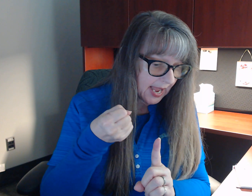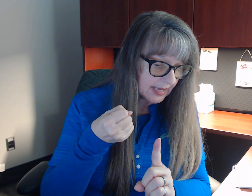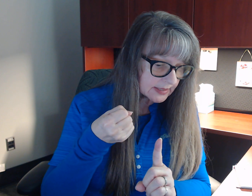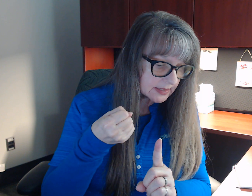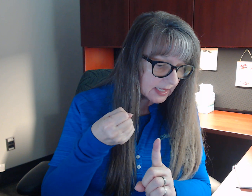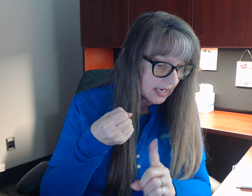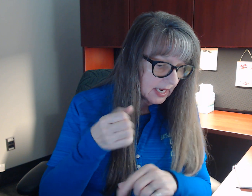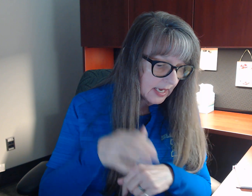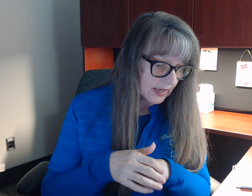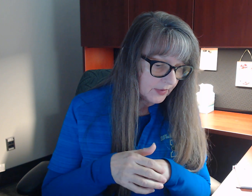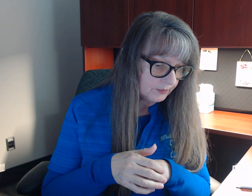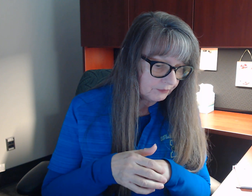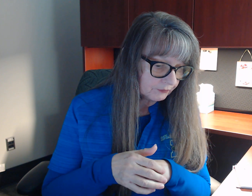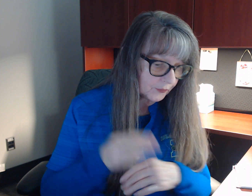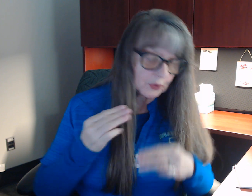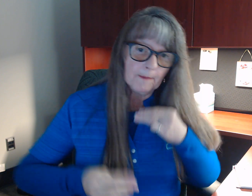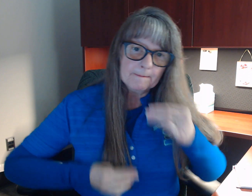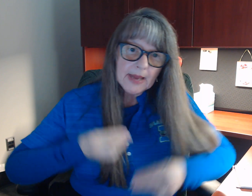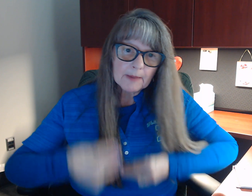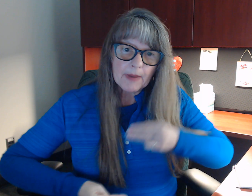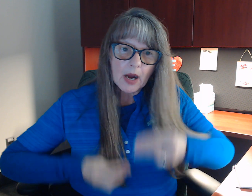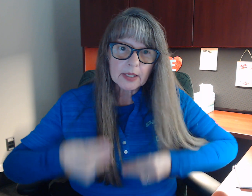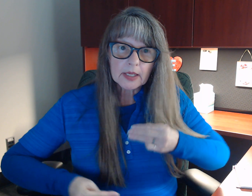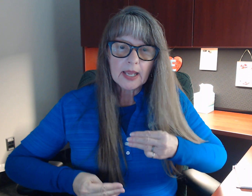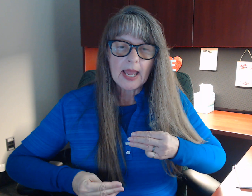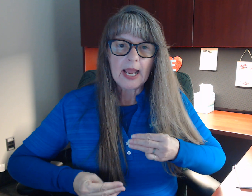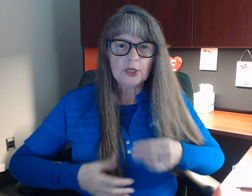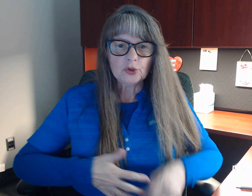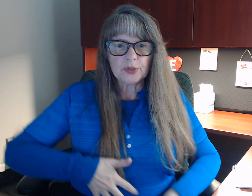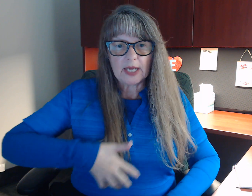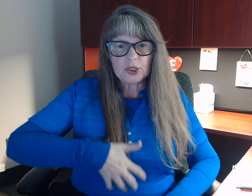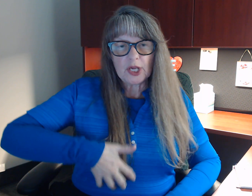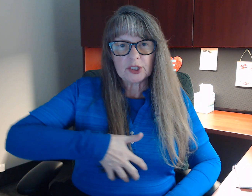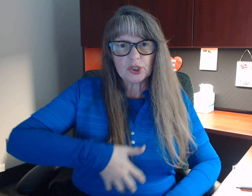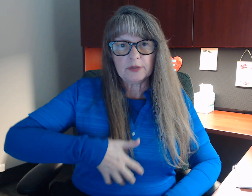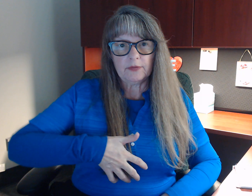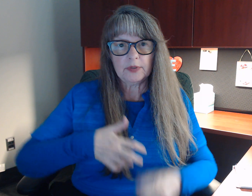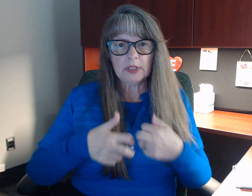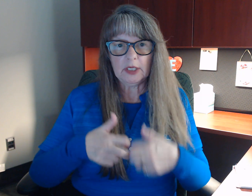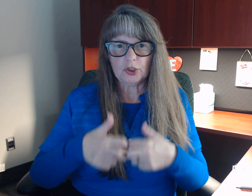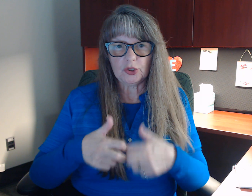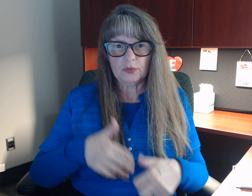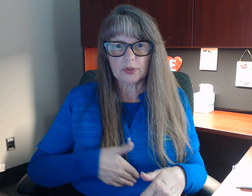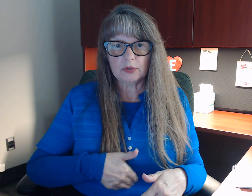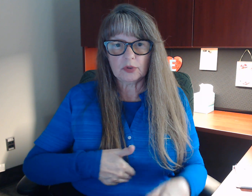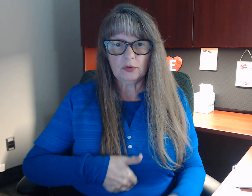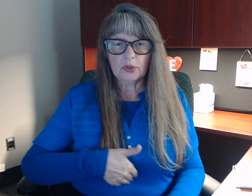impacts for your metabolic and your digestive issues. So you could do